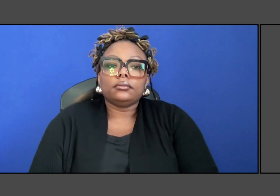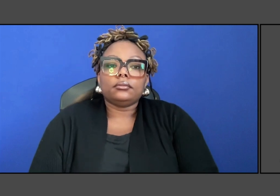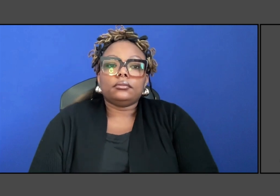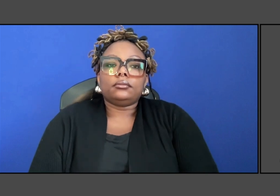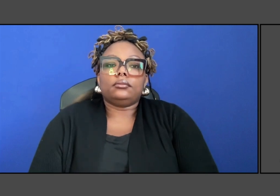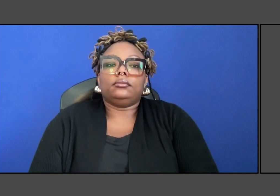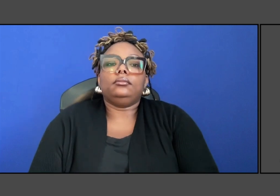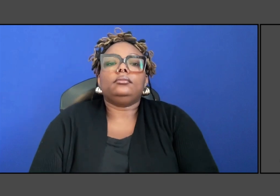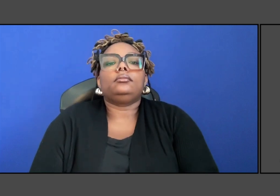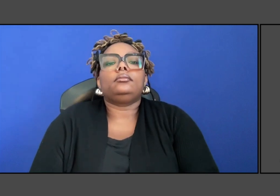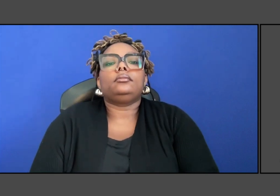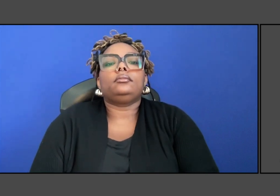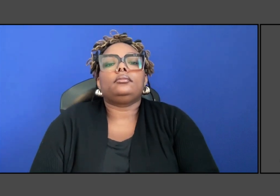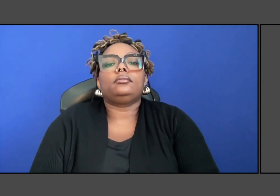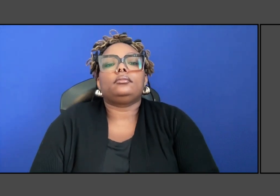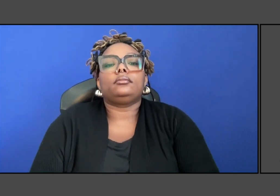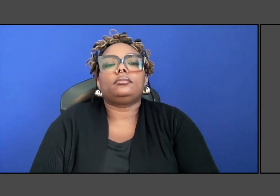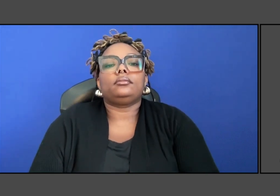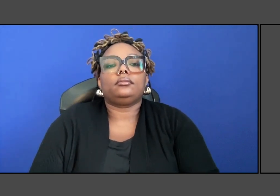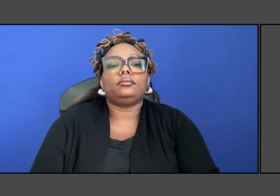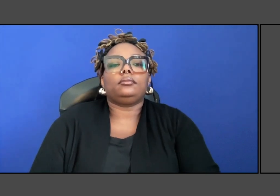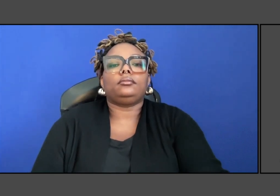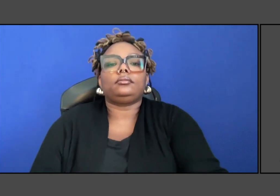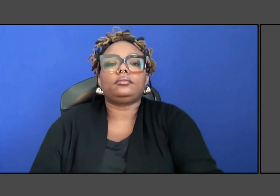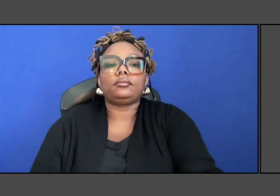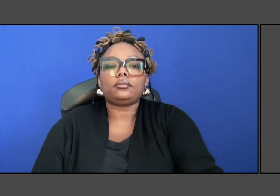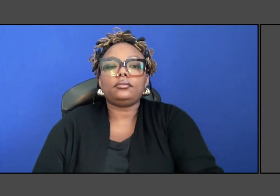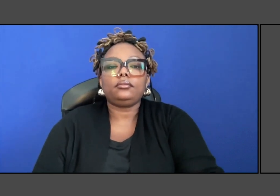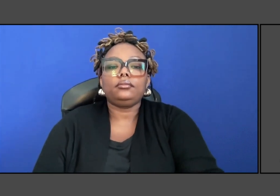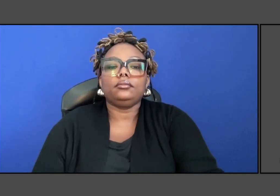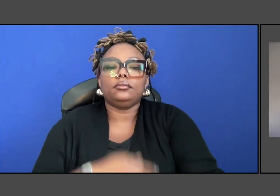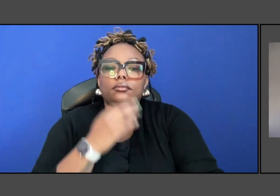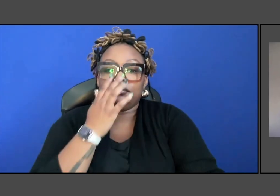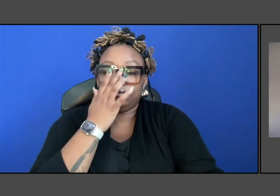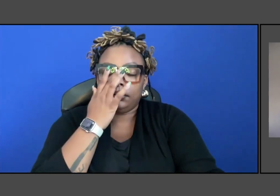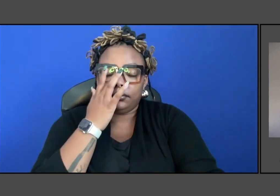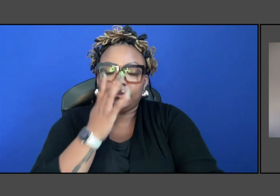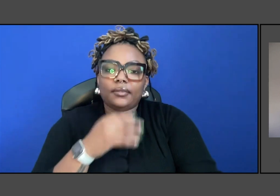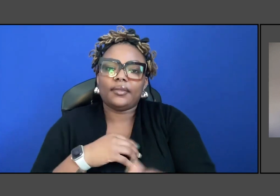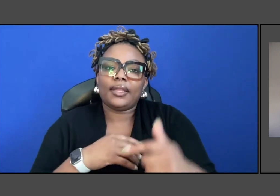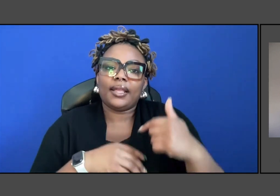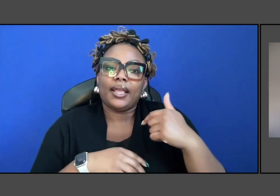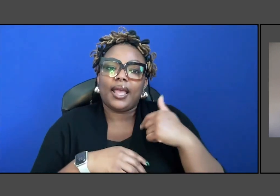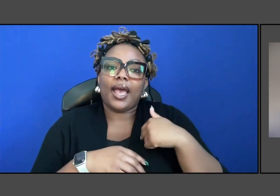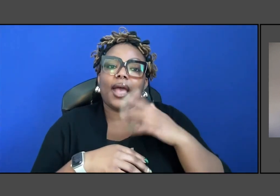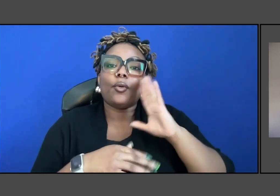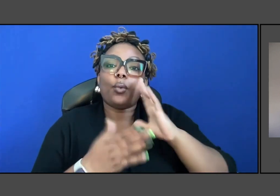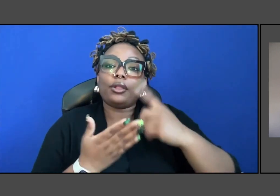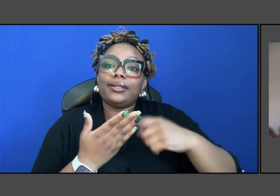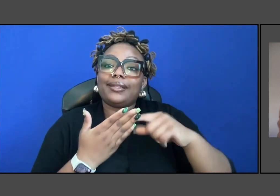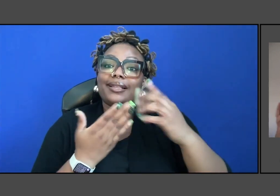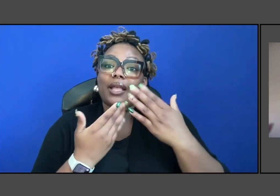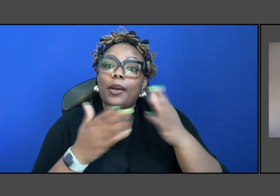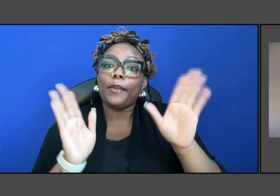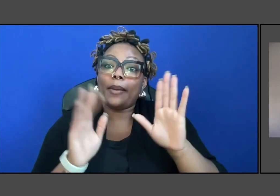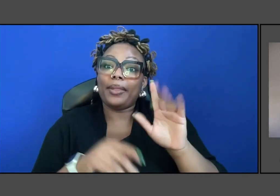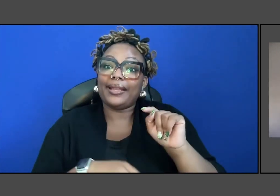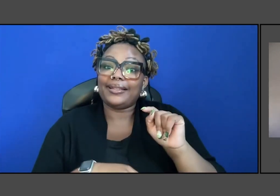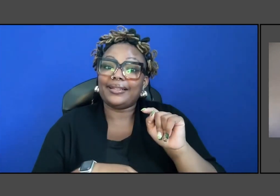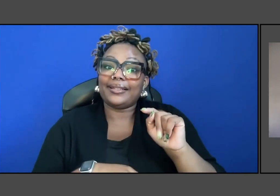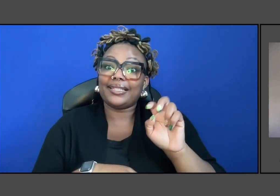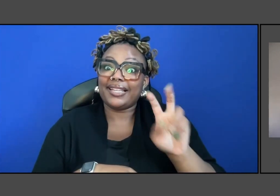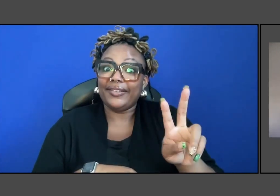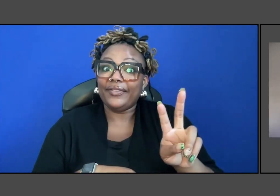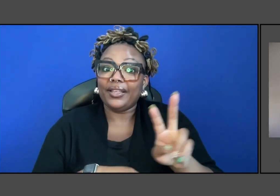Well, I'll just jump in real quick with Please. a reference to public television. So, I mean, there's